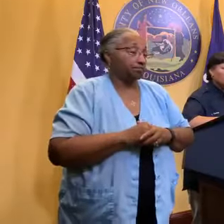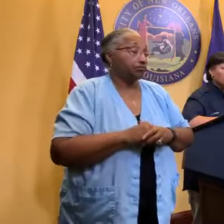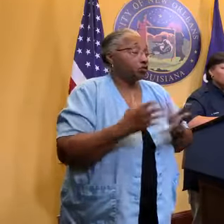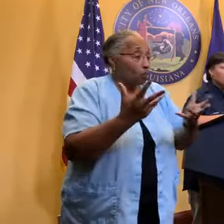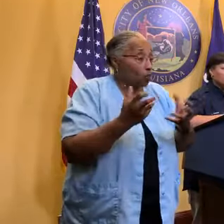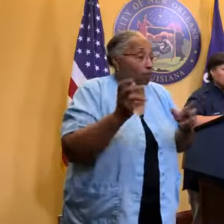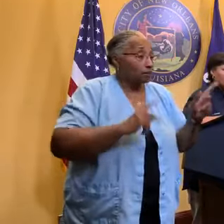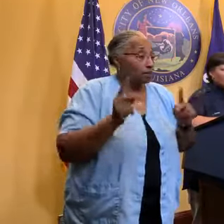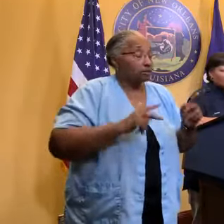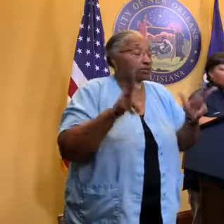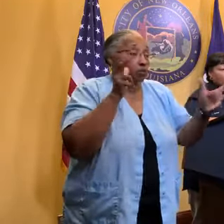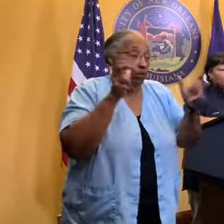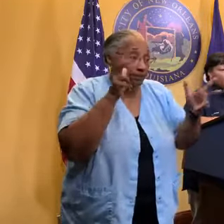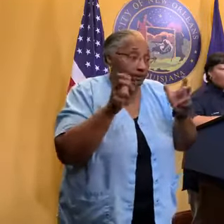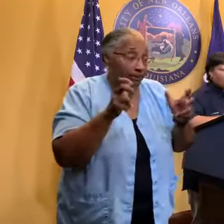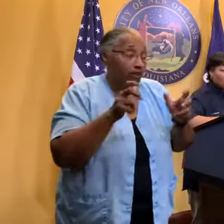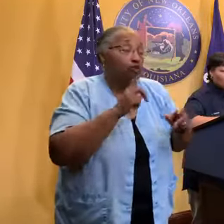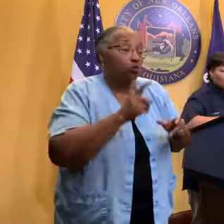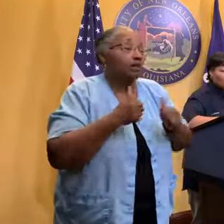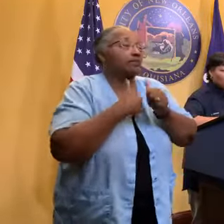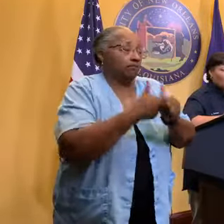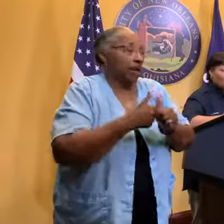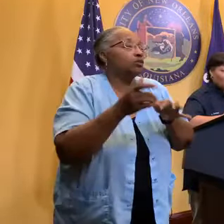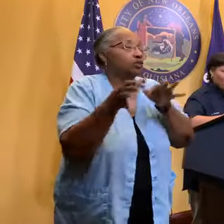people to listen and really follow the